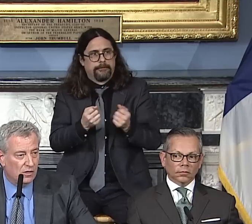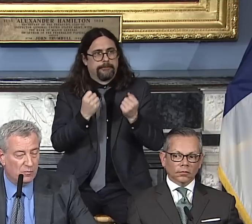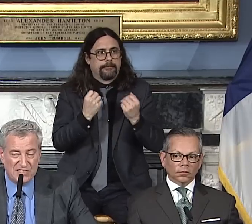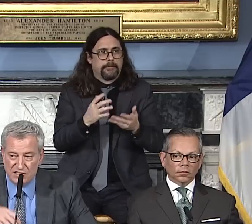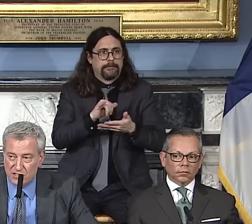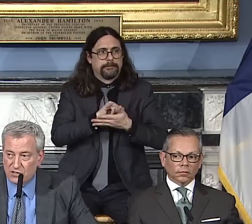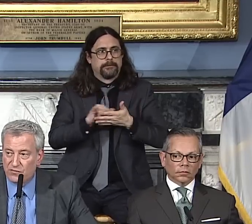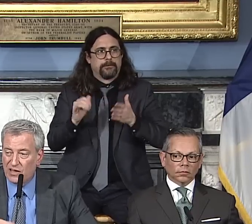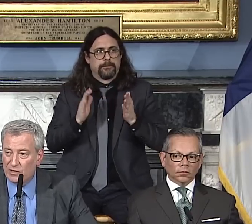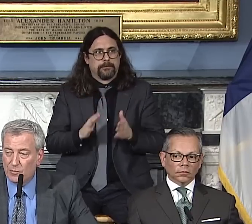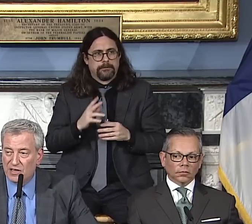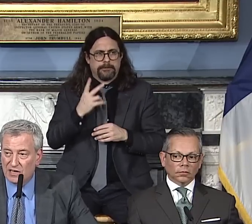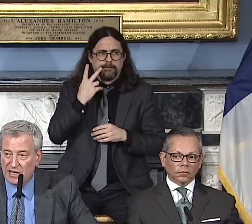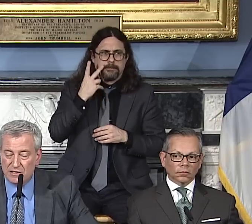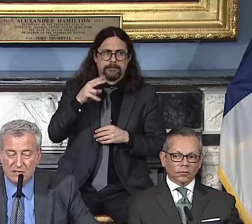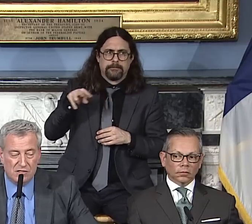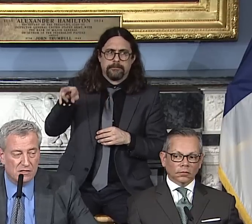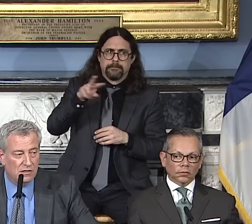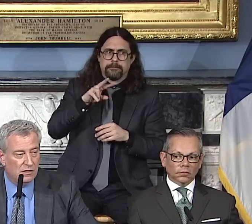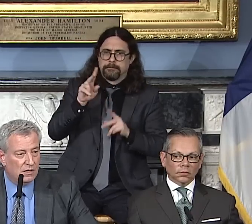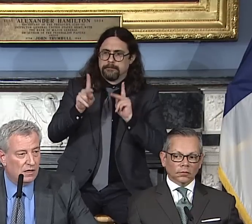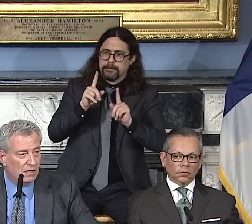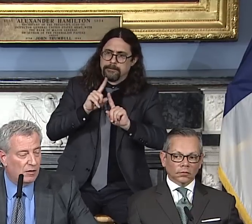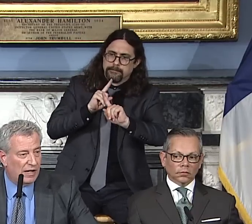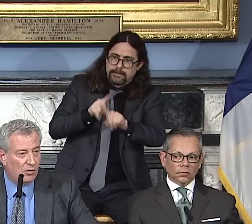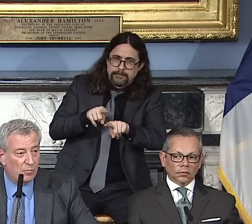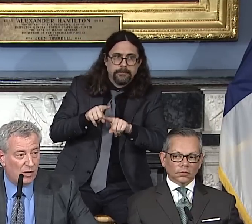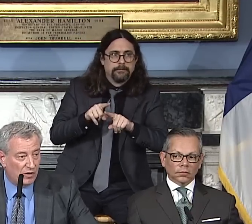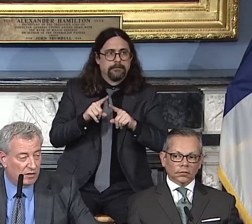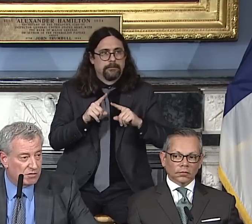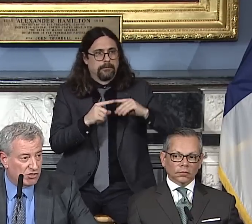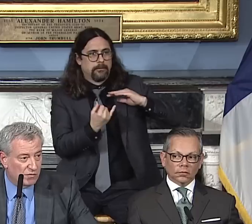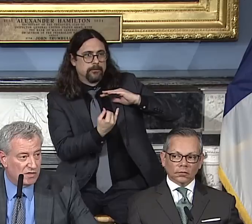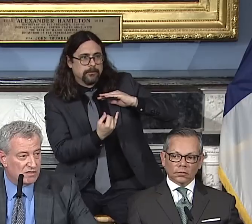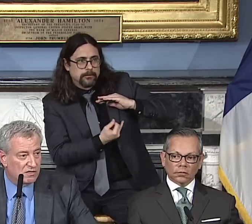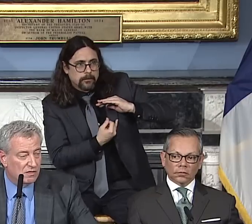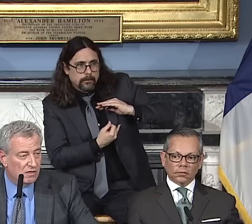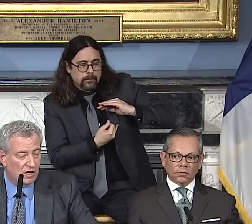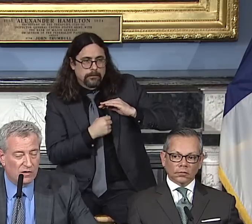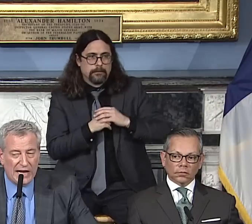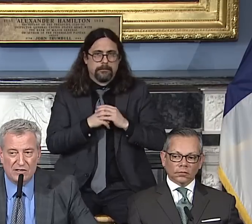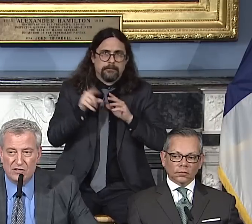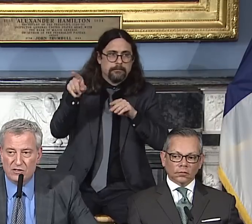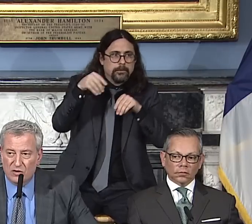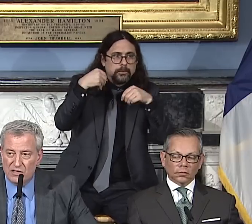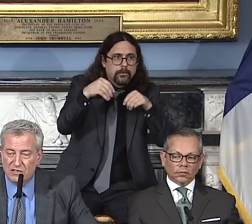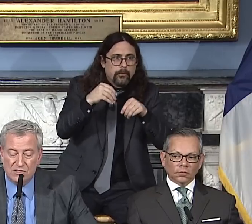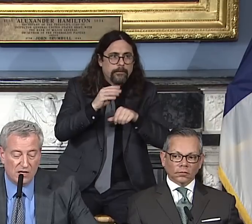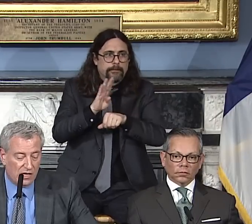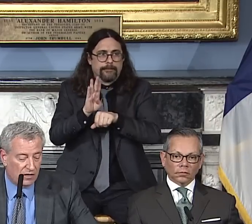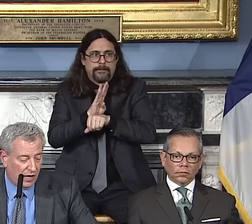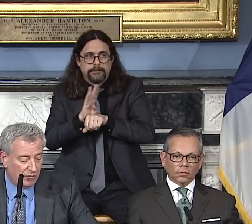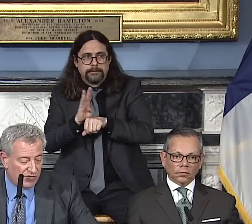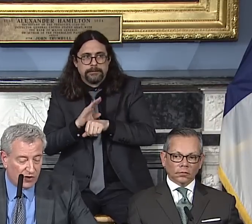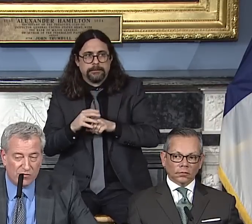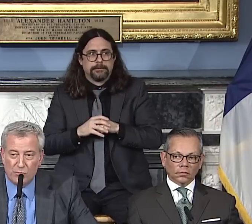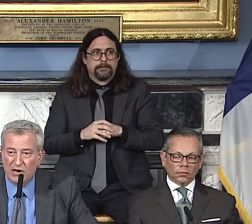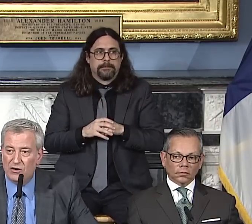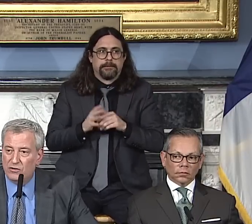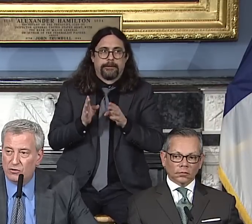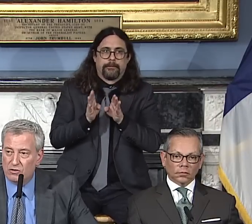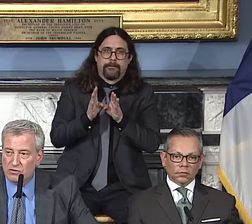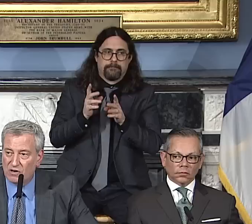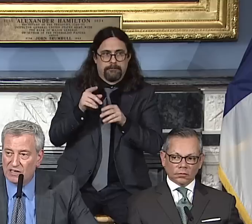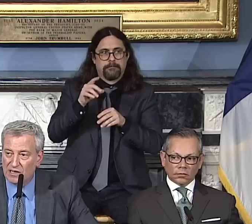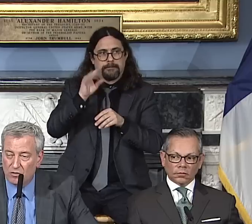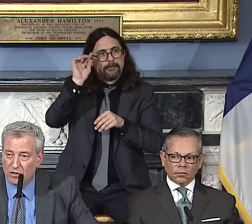their businesses are following up on guidance, how our public servants are reacting to the crisis, and I'm very, very